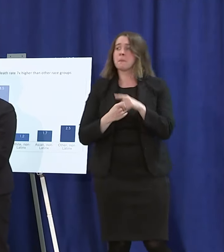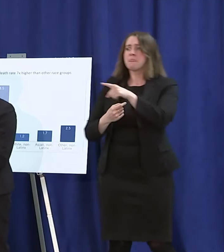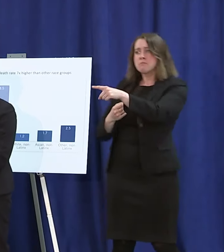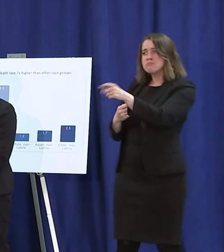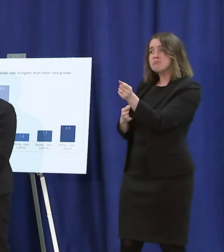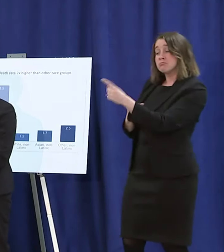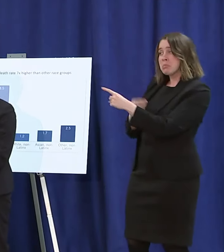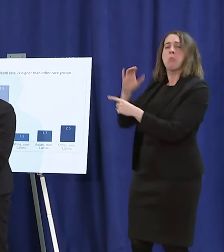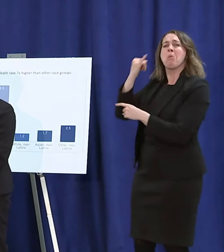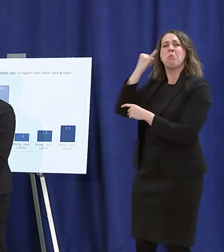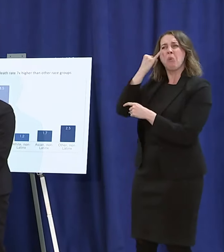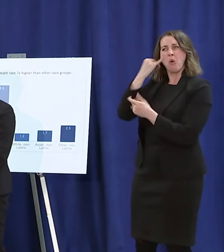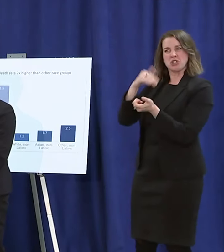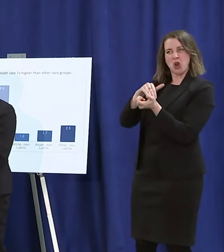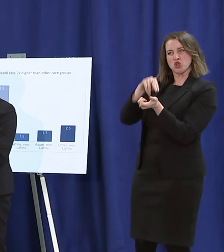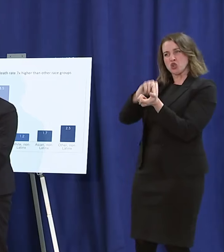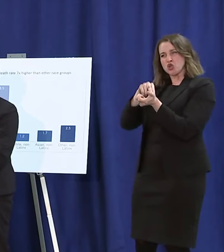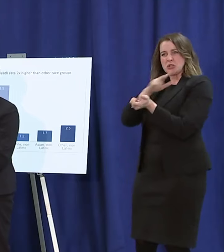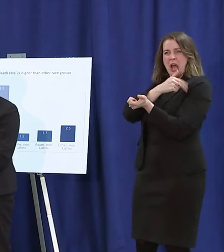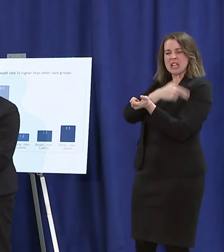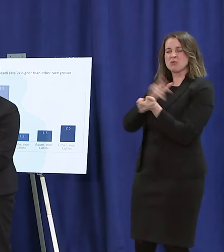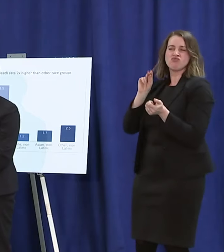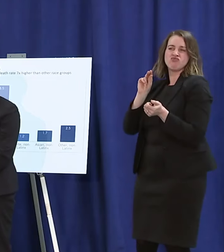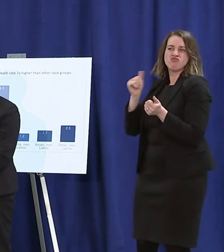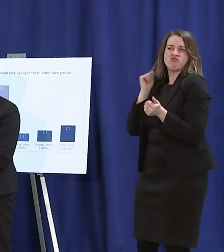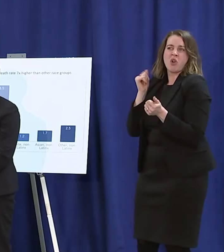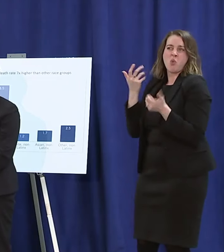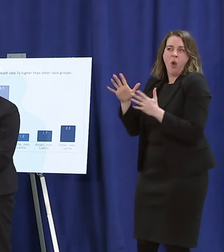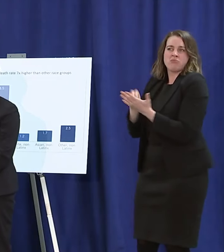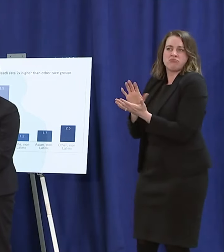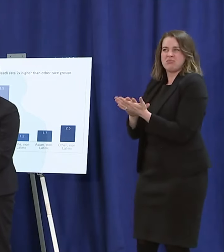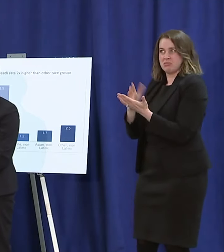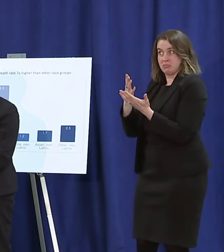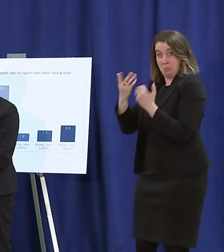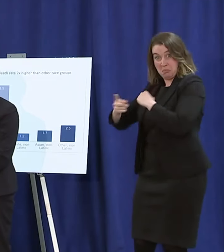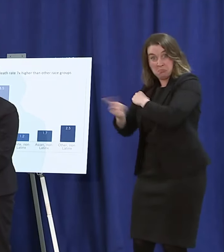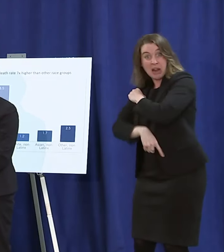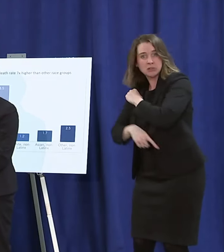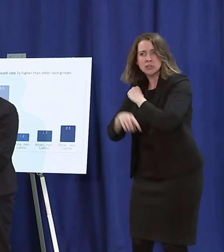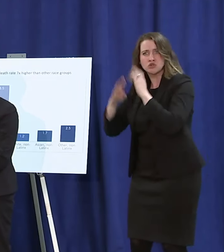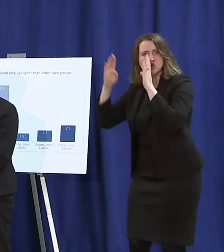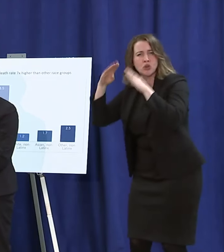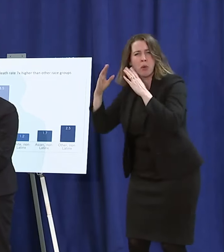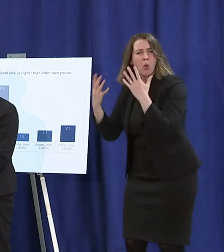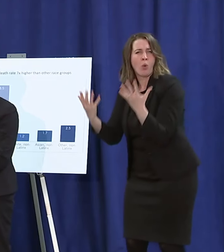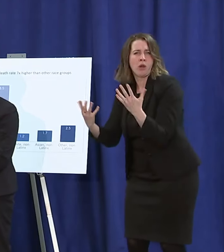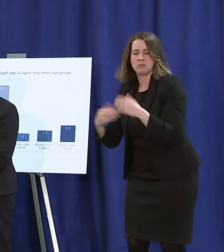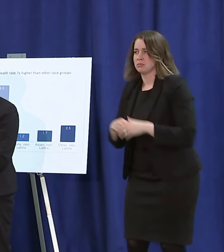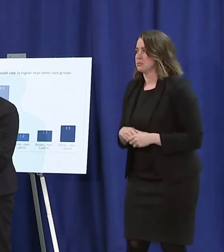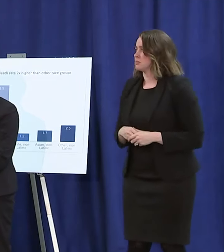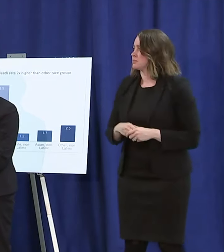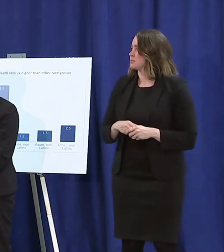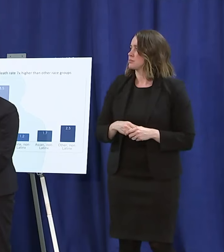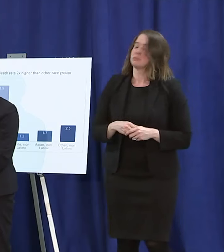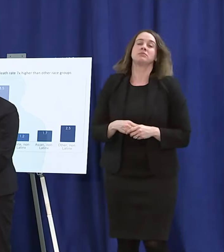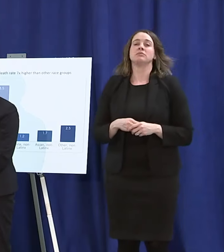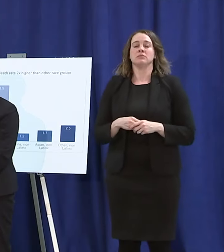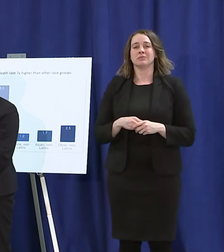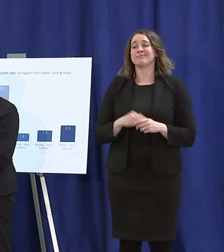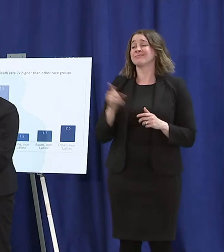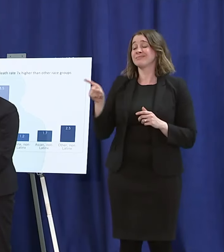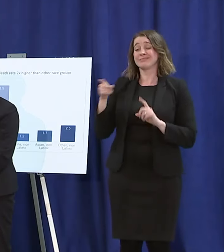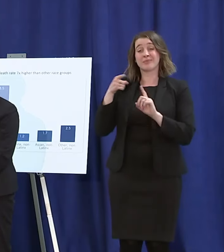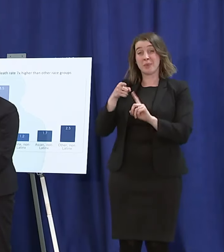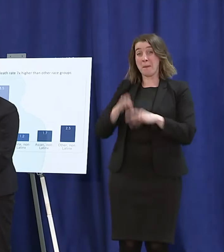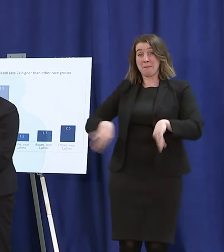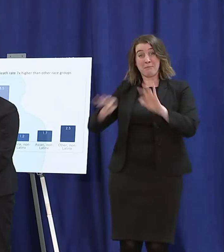what's the penalty if they're not cooperating? Yeah, so I think the biggest part of this is being able for us to actually have access